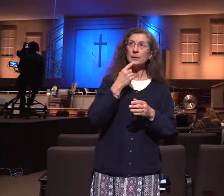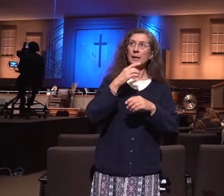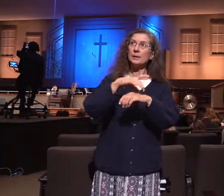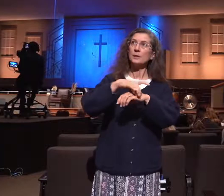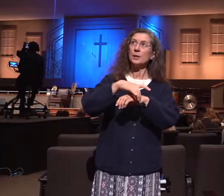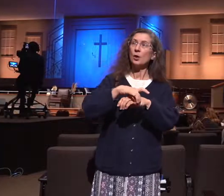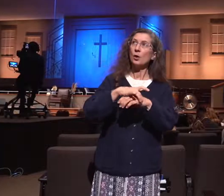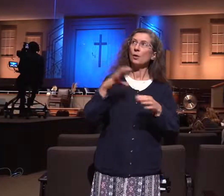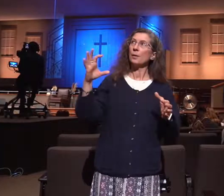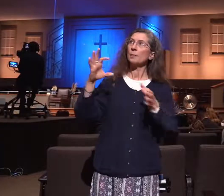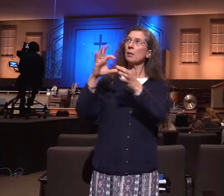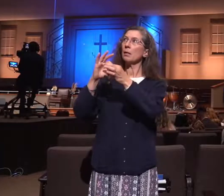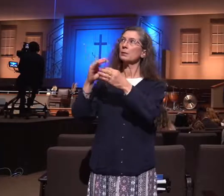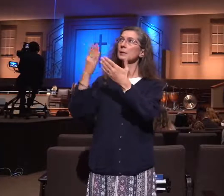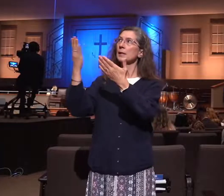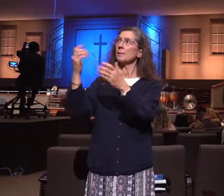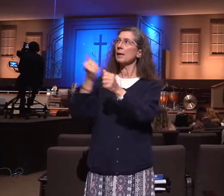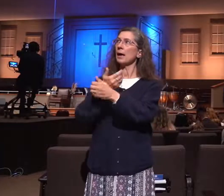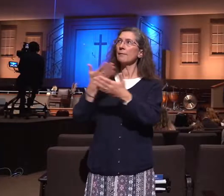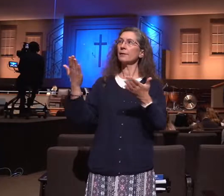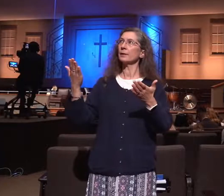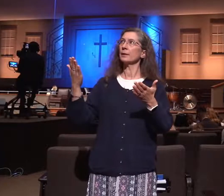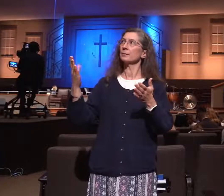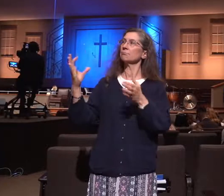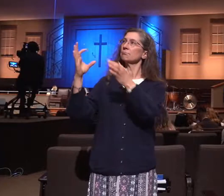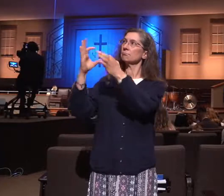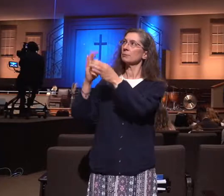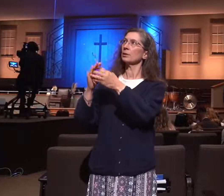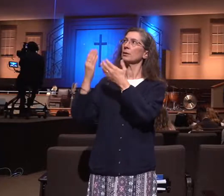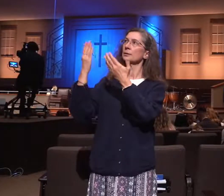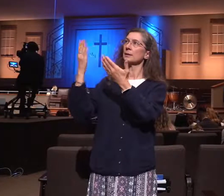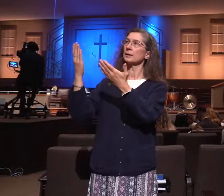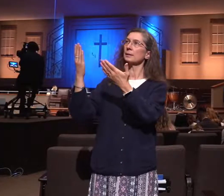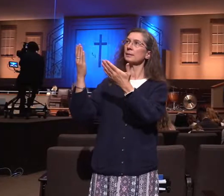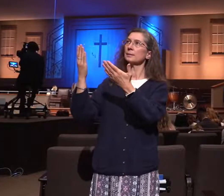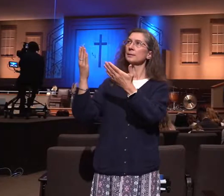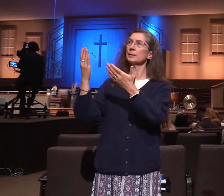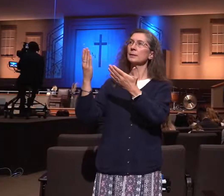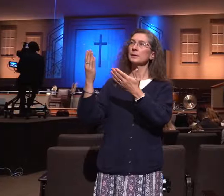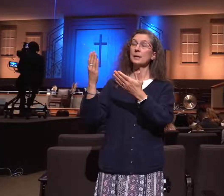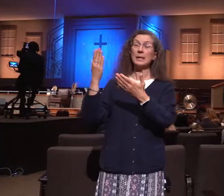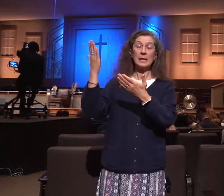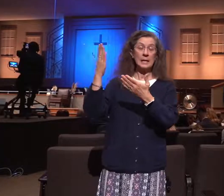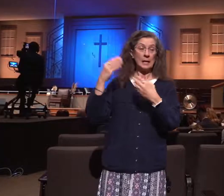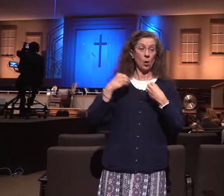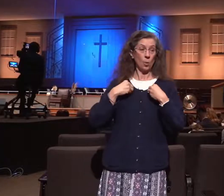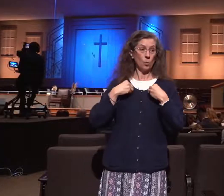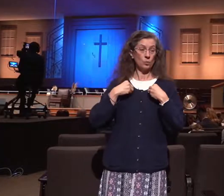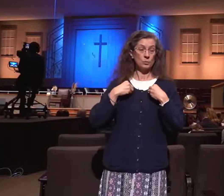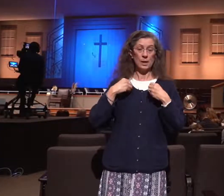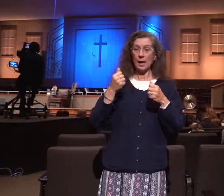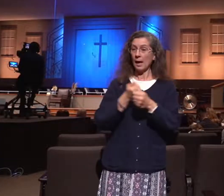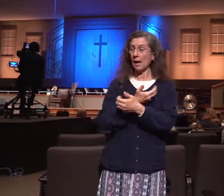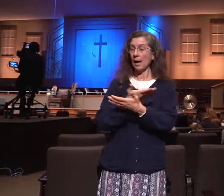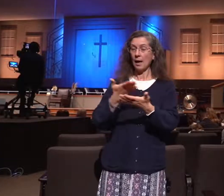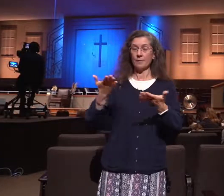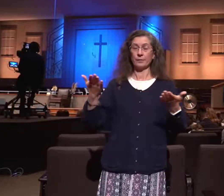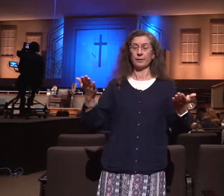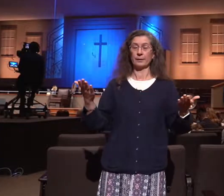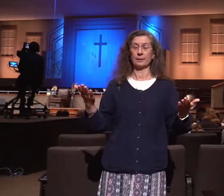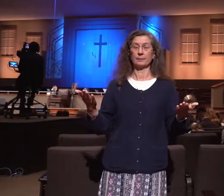the fullness thereof. In other words, he owns everything.